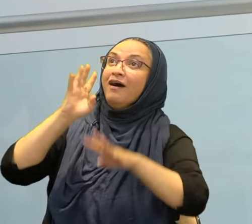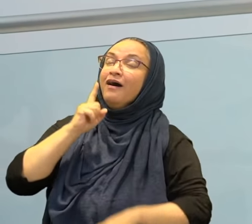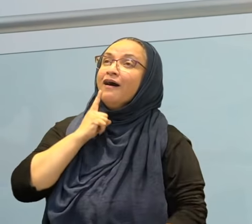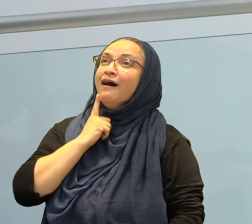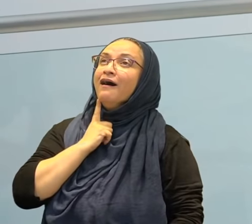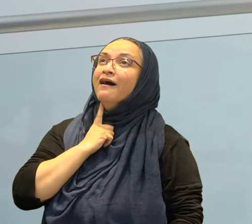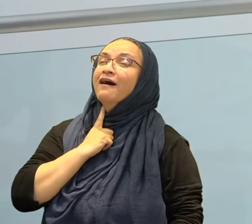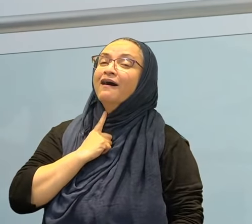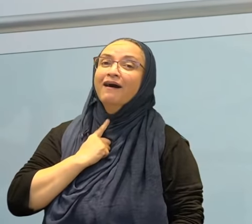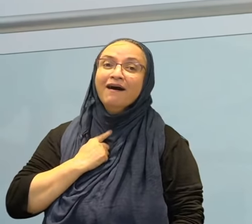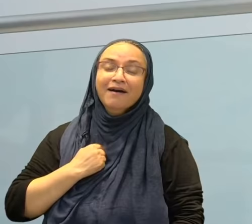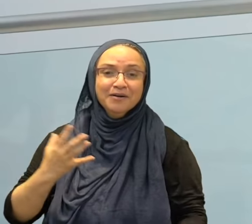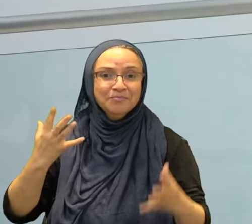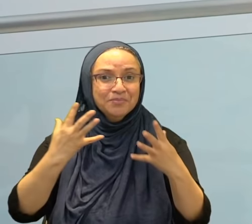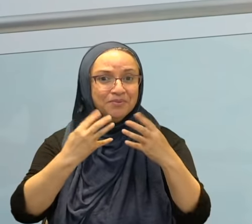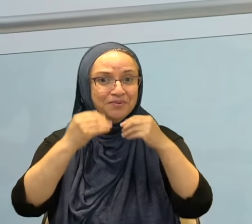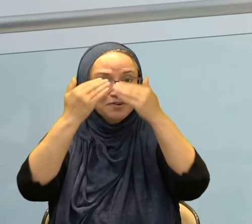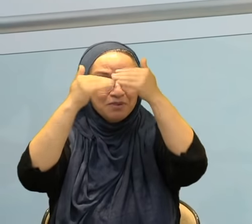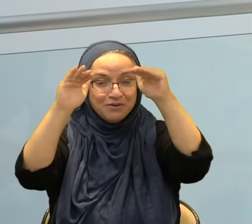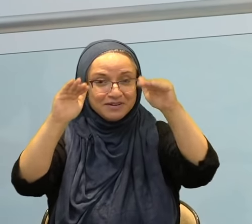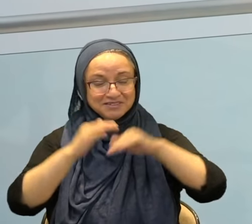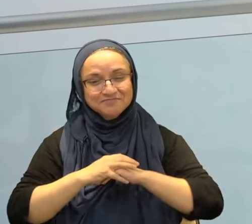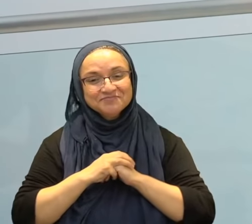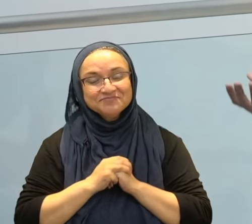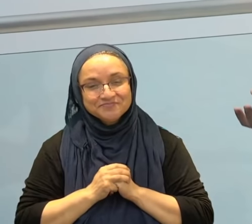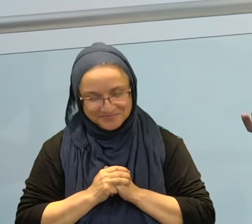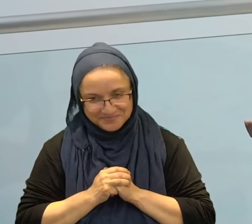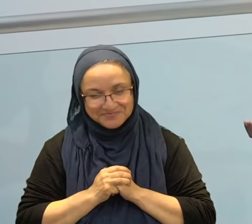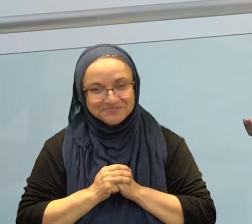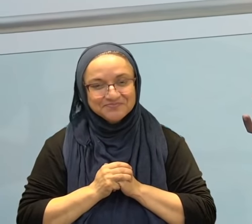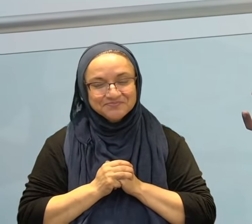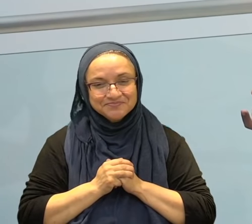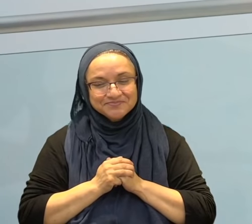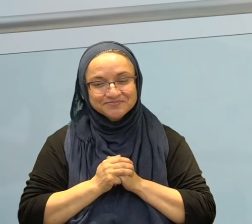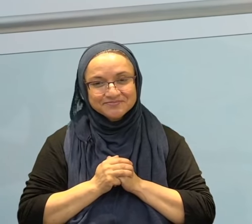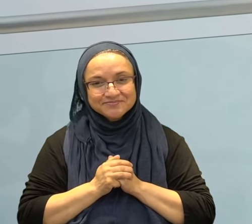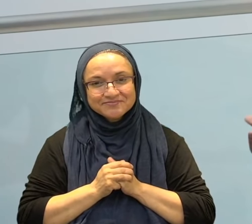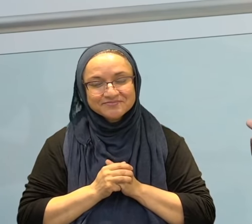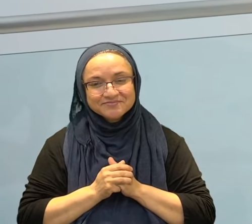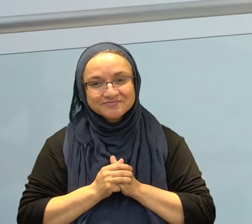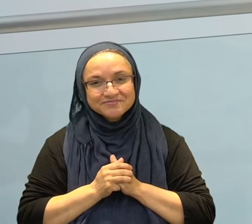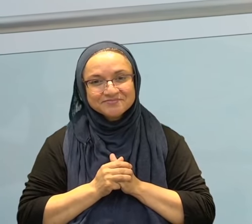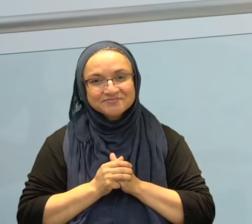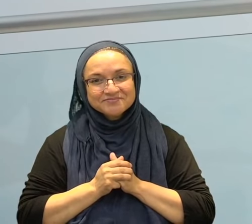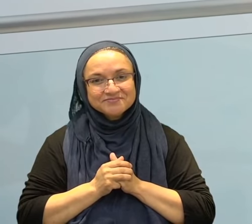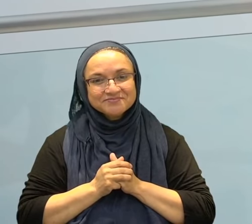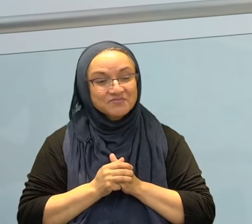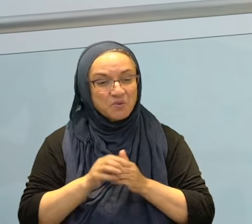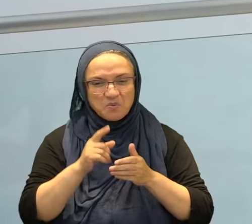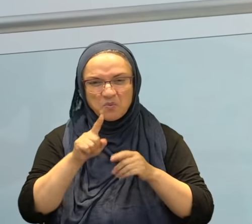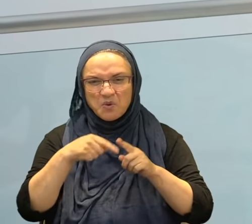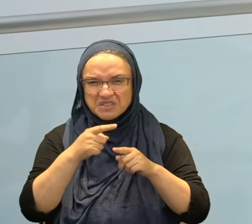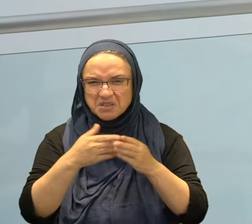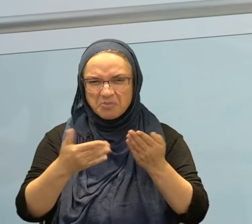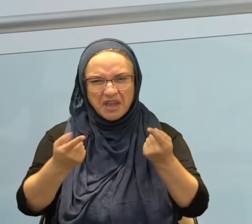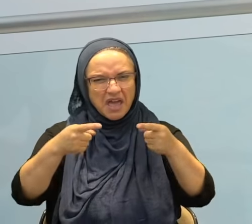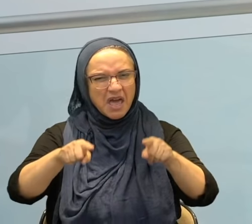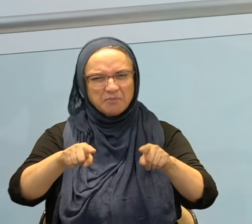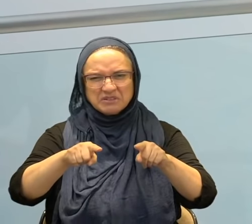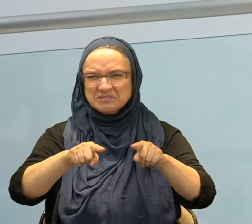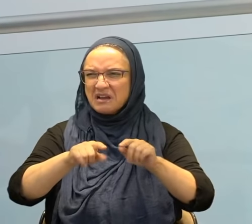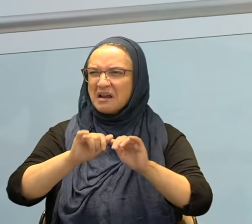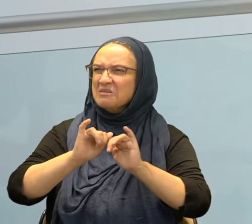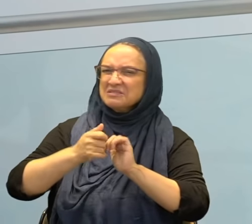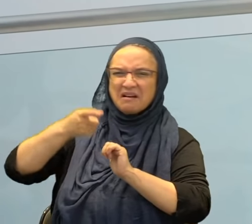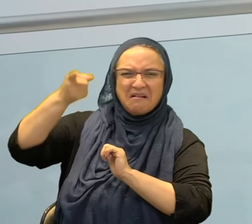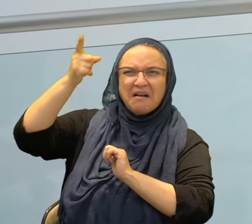jacket. Allah subhana wa ta'ala has given you a way back and you're like, "How do I get out of this?" Ya Allah, how do I get out of this? But you have